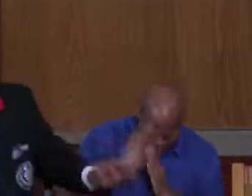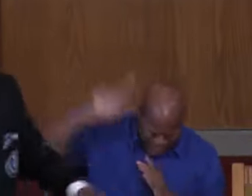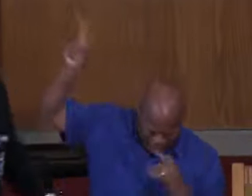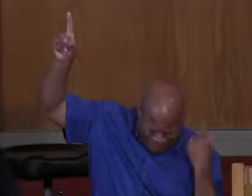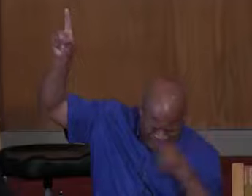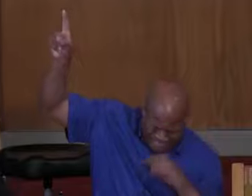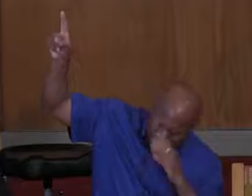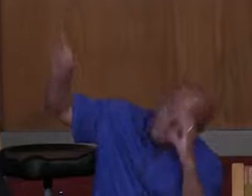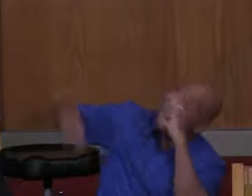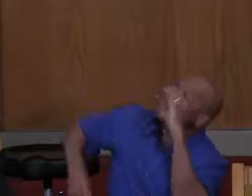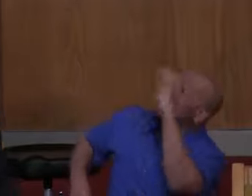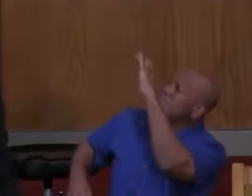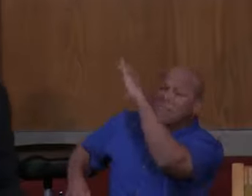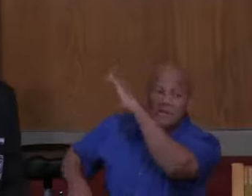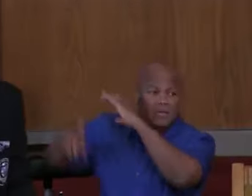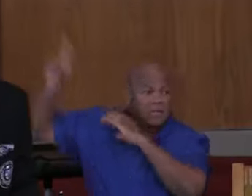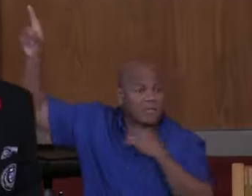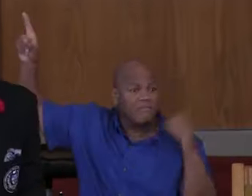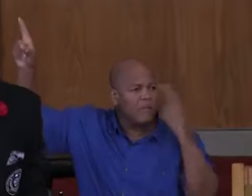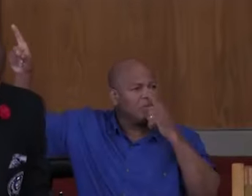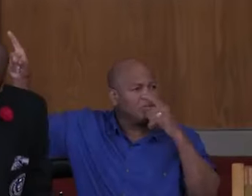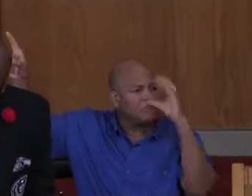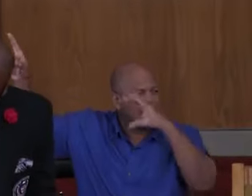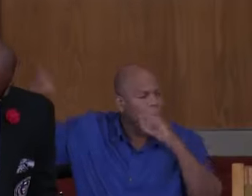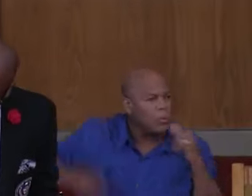seeking his face?